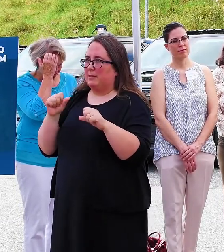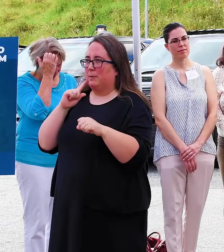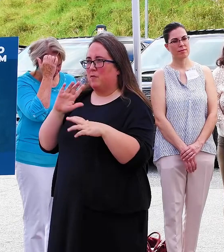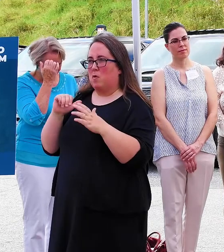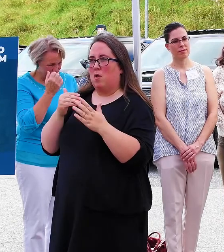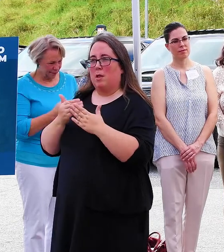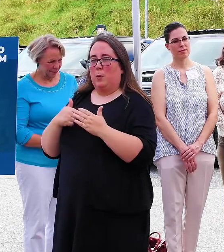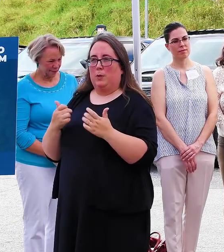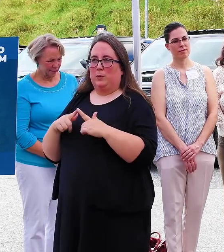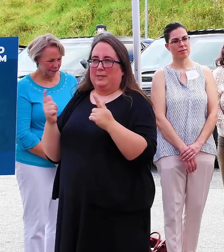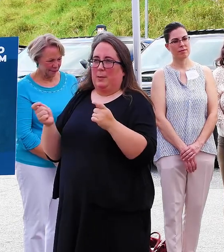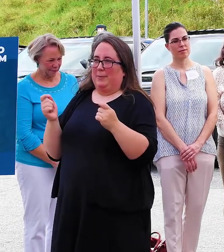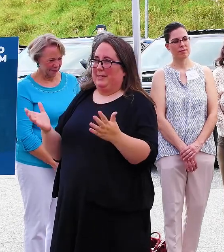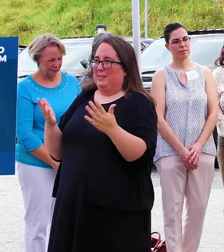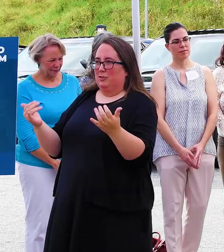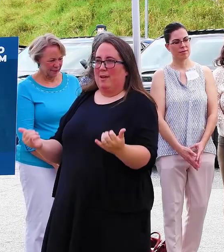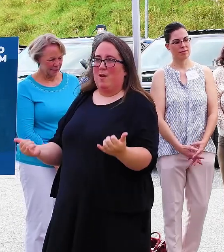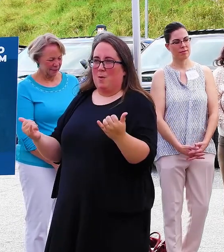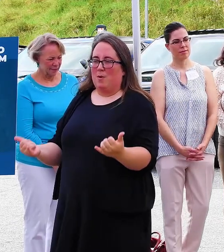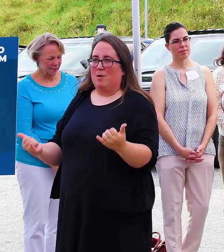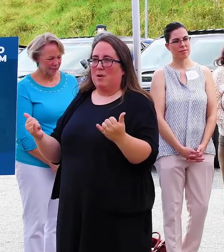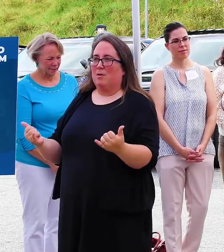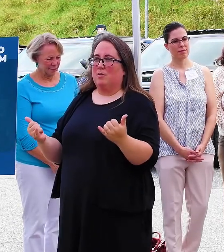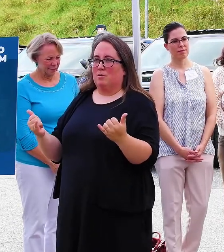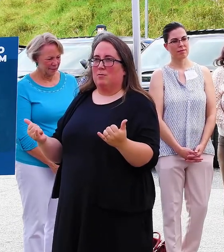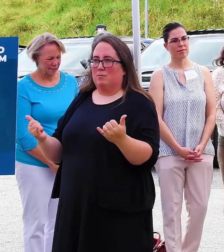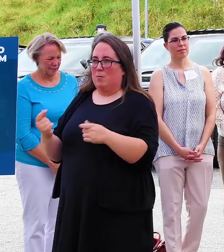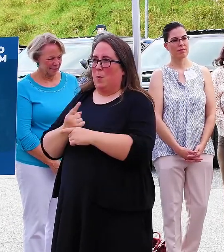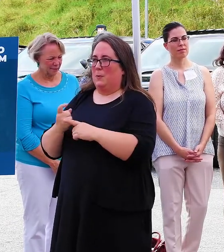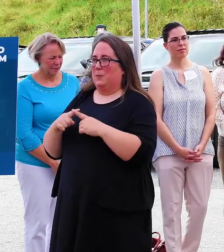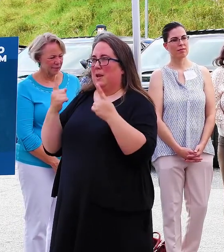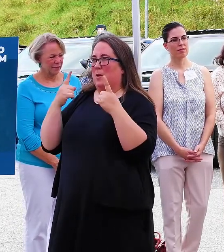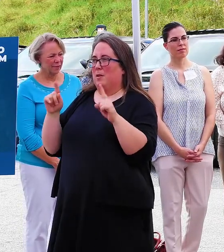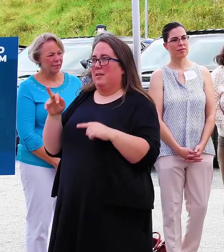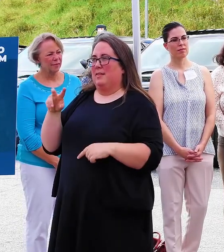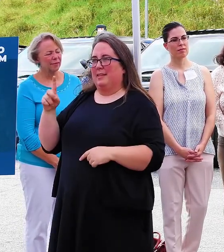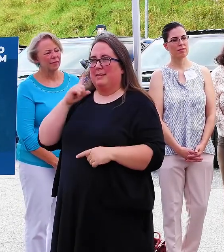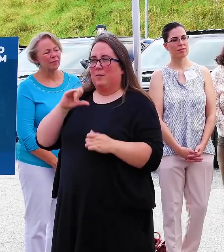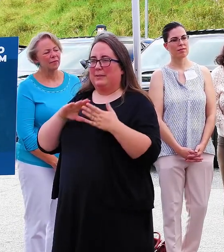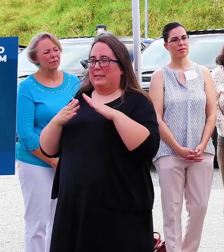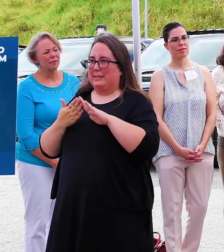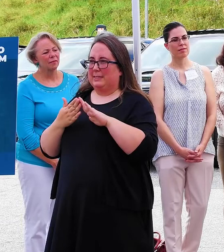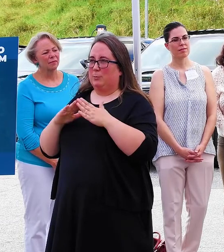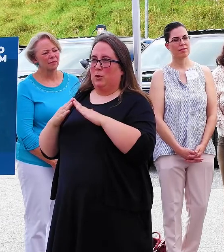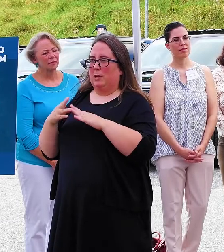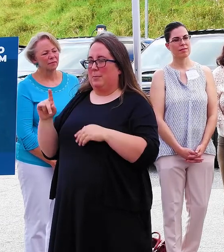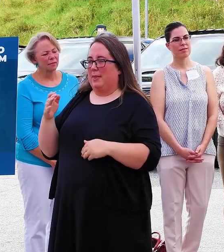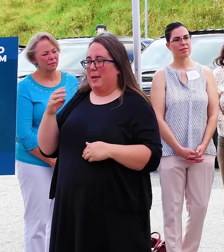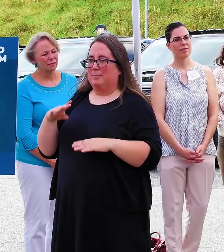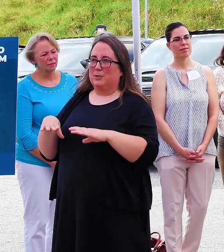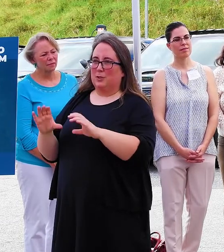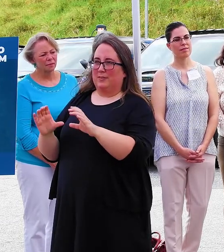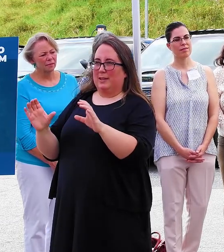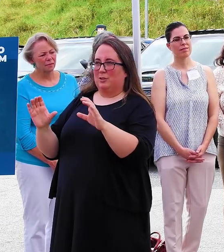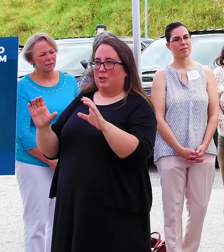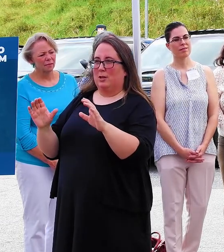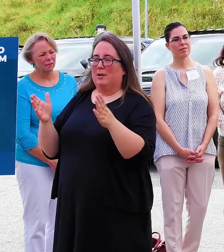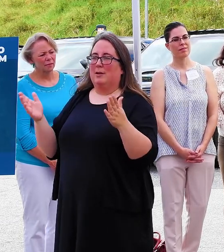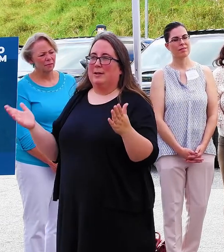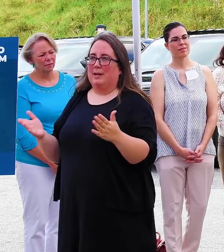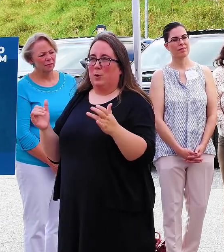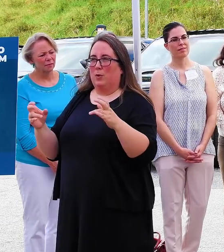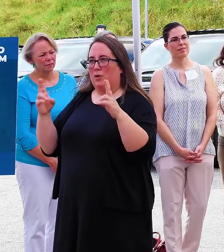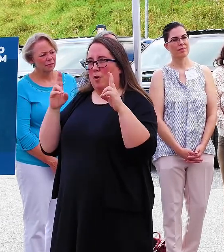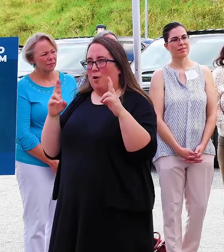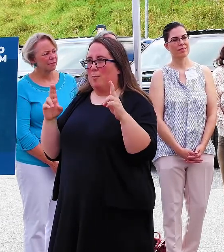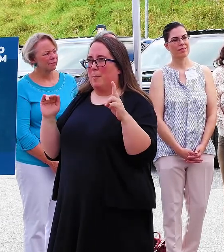celebrate that it's here right now. It's fitting to announce your LEED for Cities and Community Platinum Certification to Deer here with the Honorable